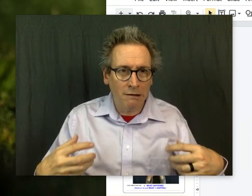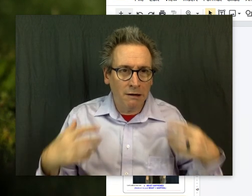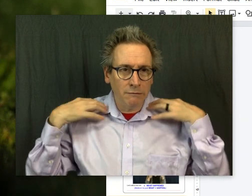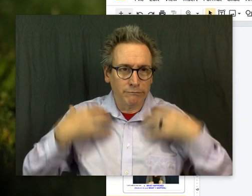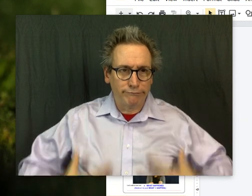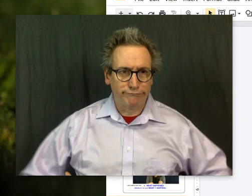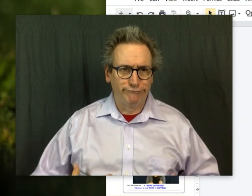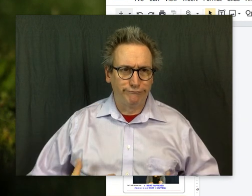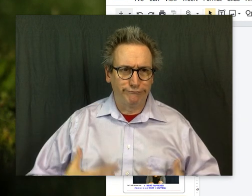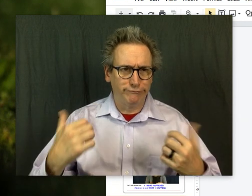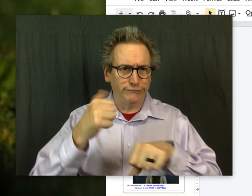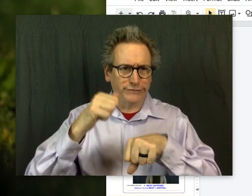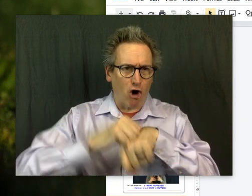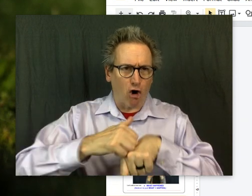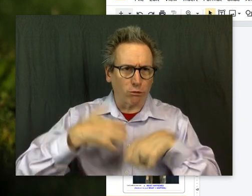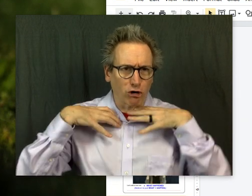and